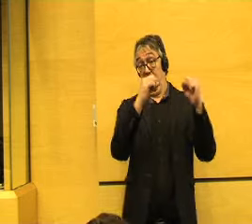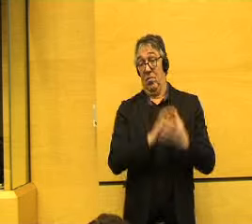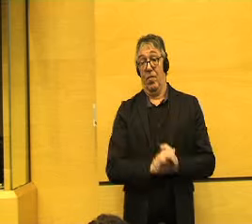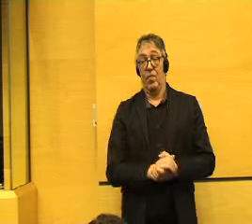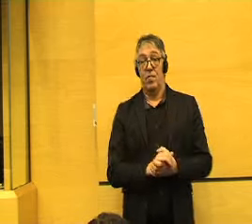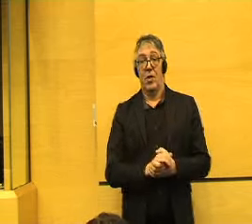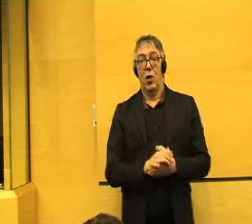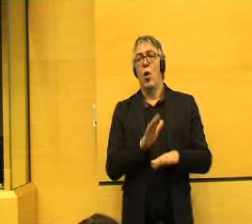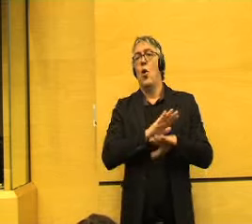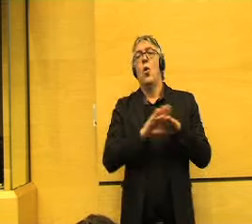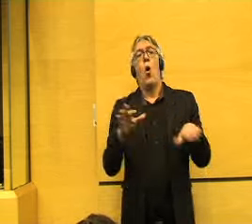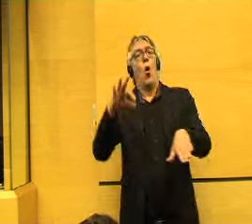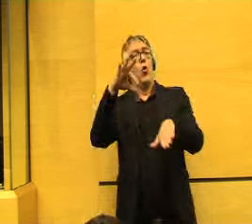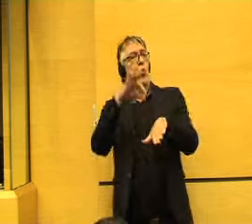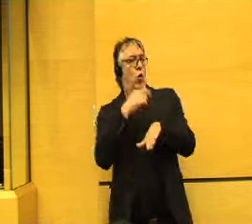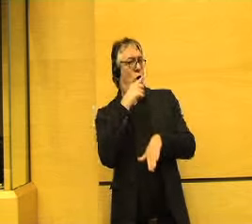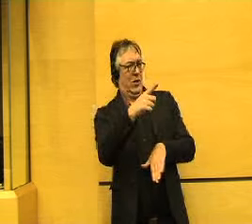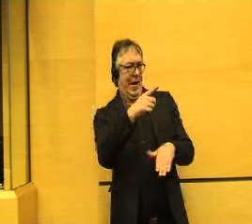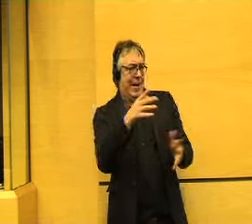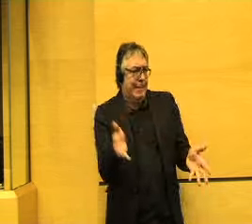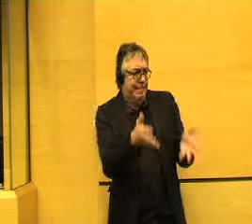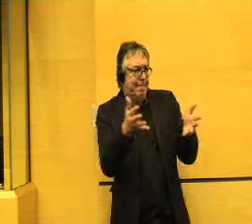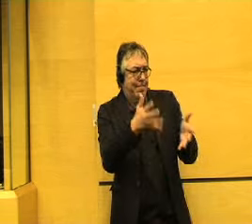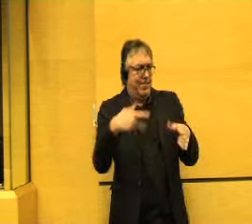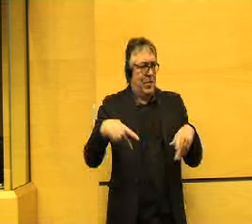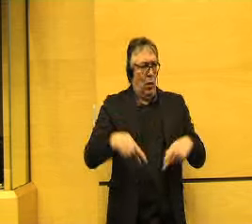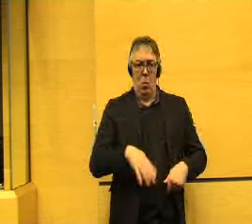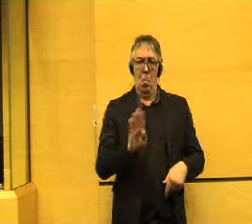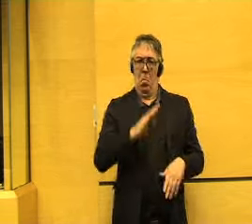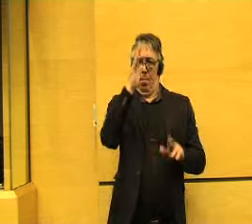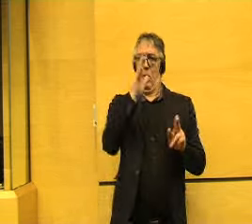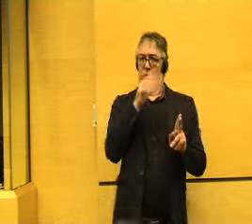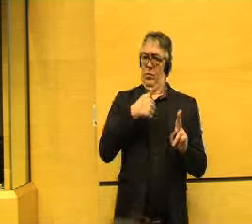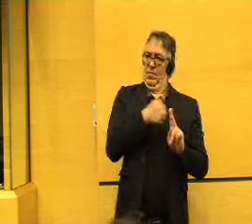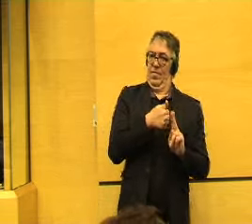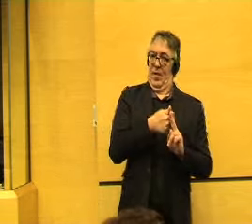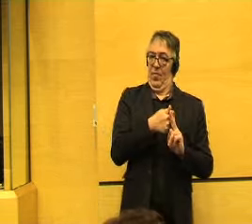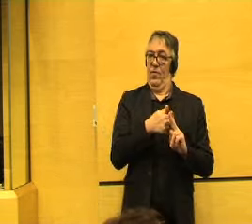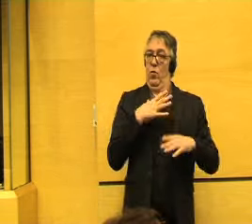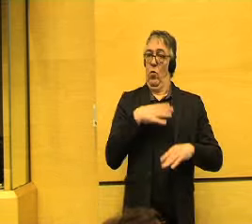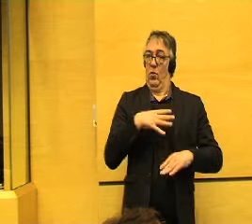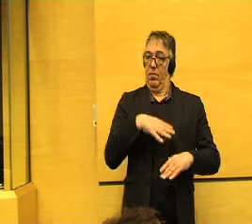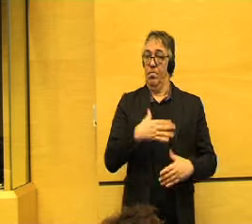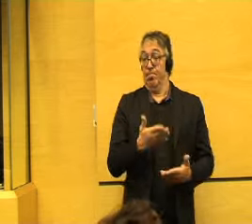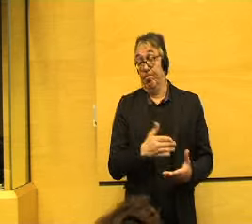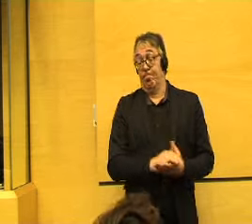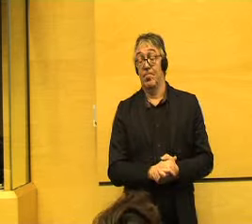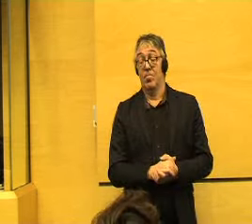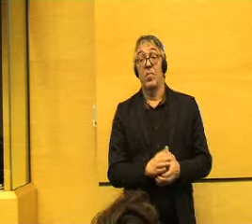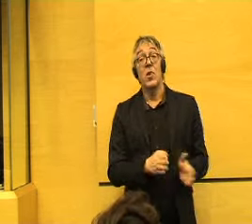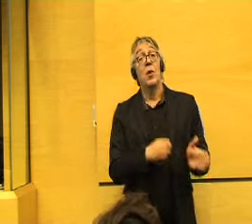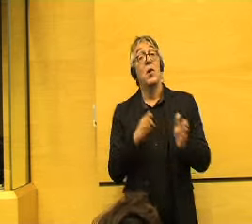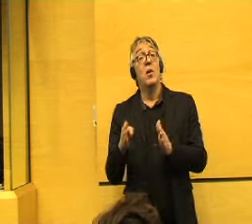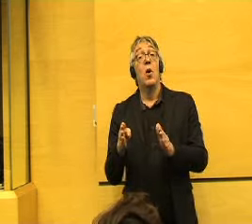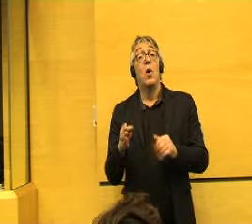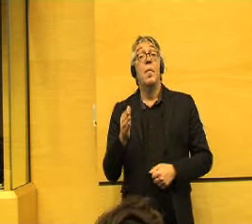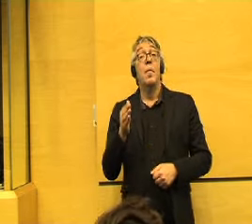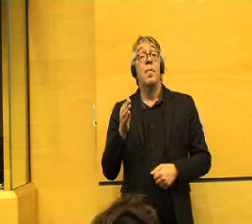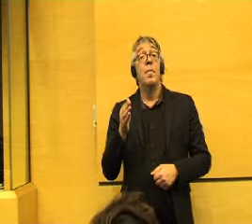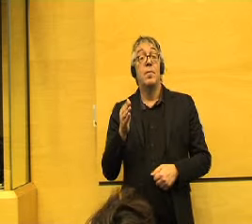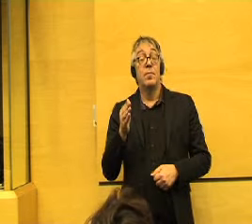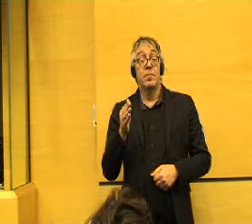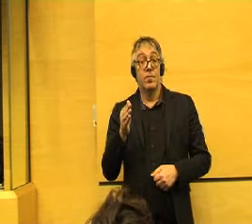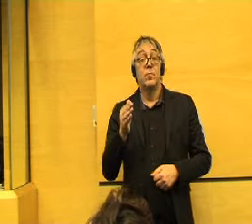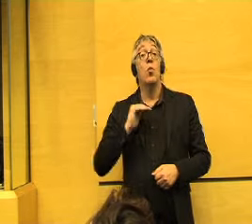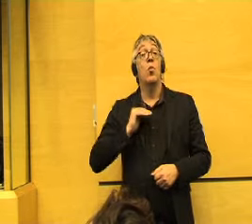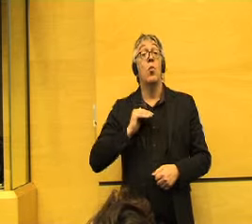physician advice. In case of women and mental with disability